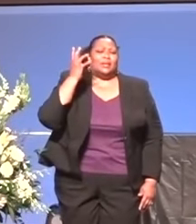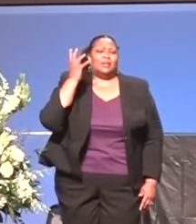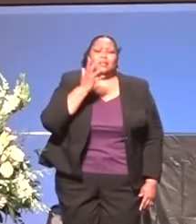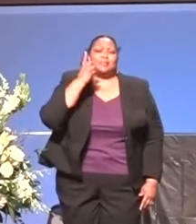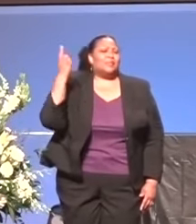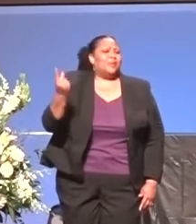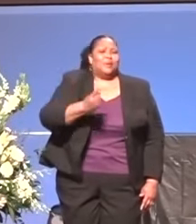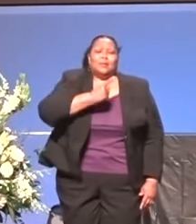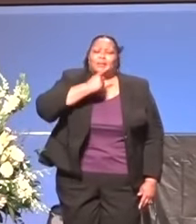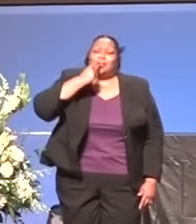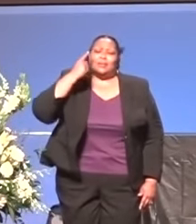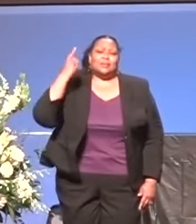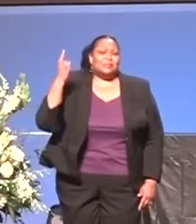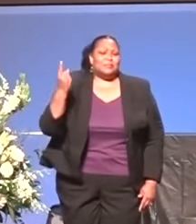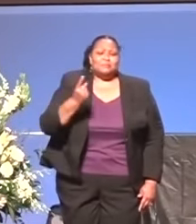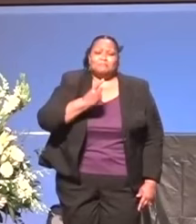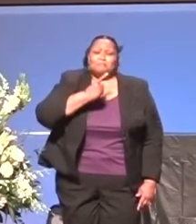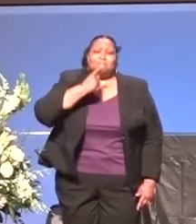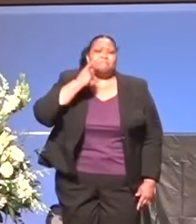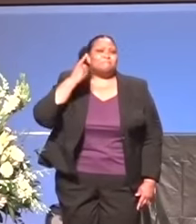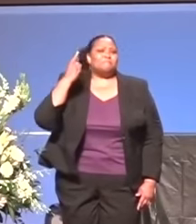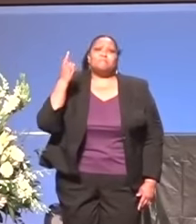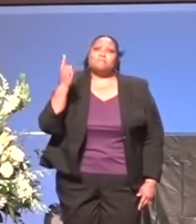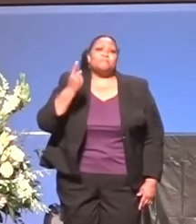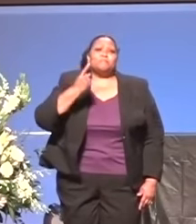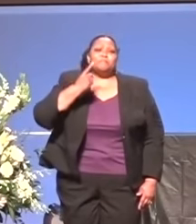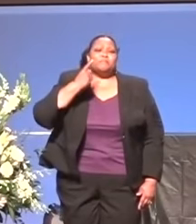always be